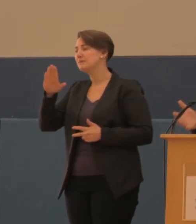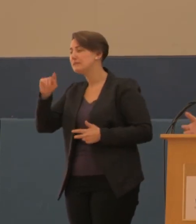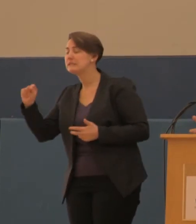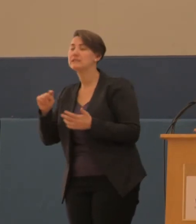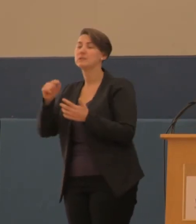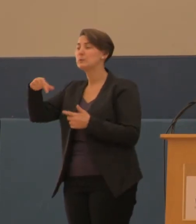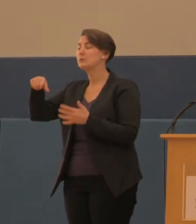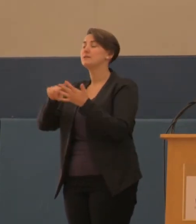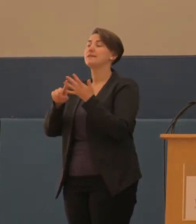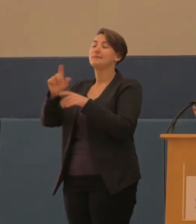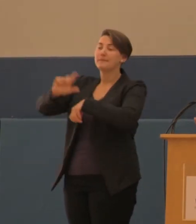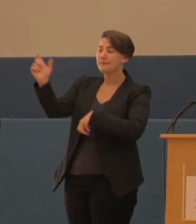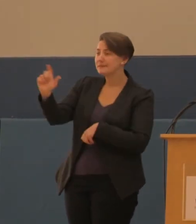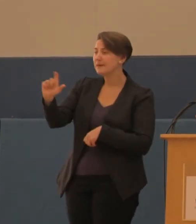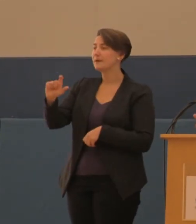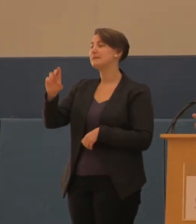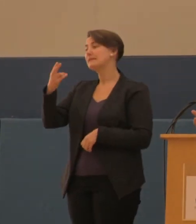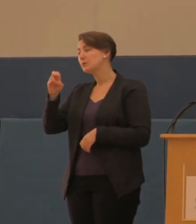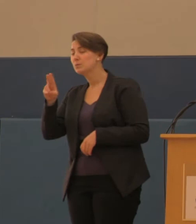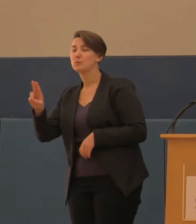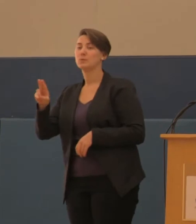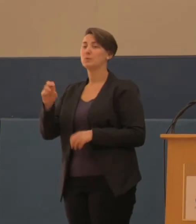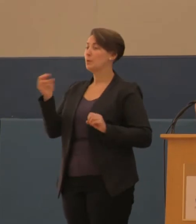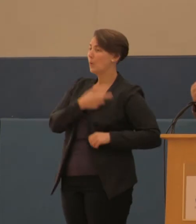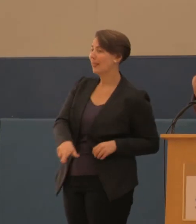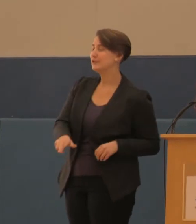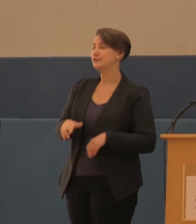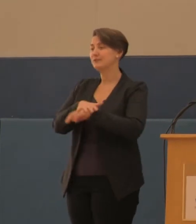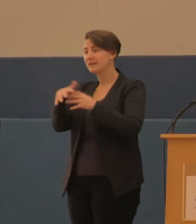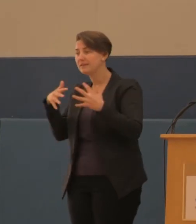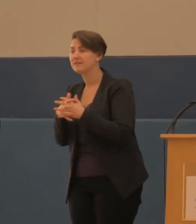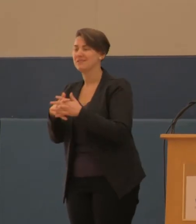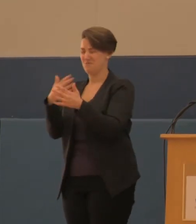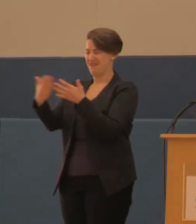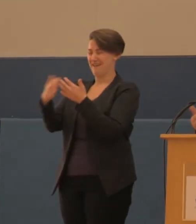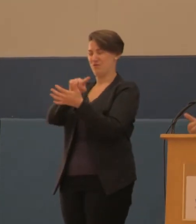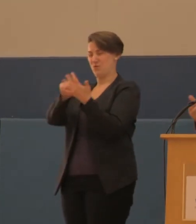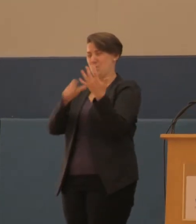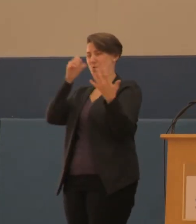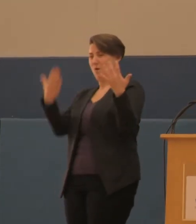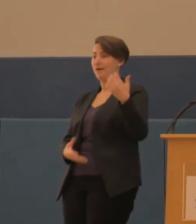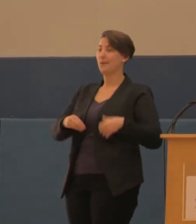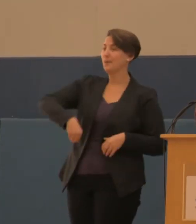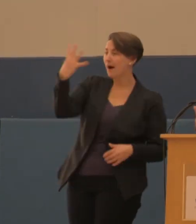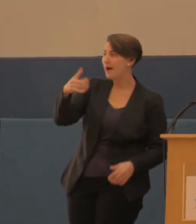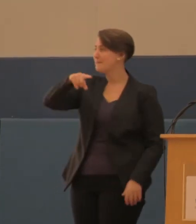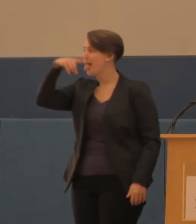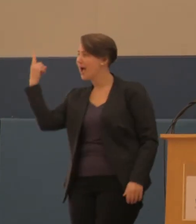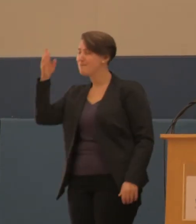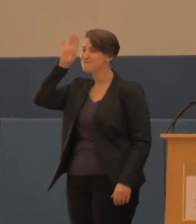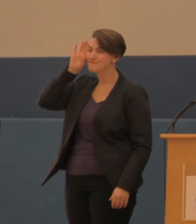Muslim, Hindu, atheist, Native American, whatever, white, black,